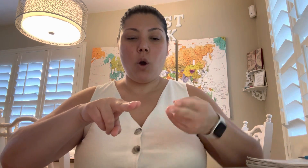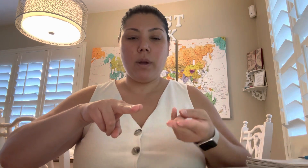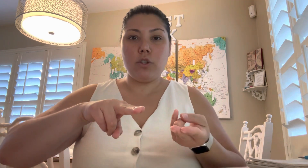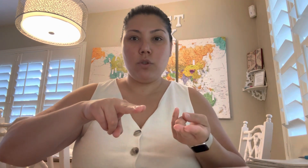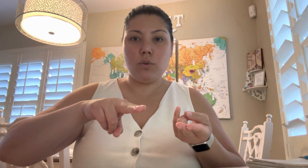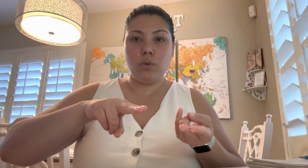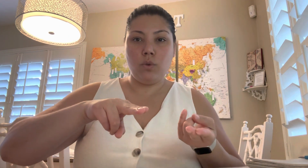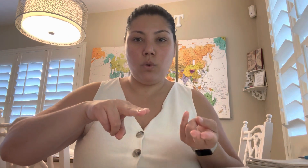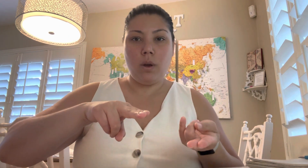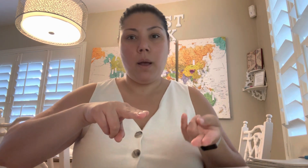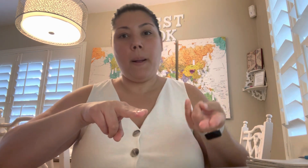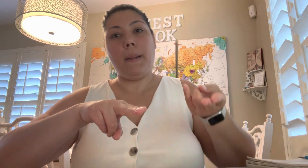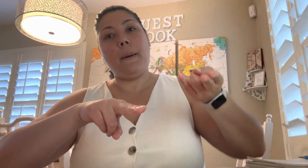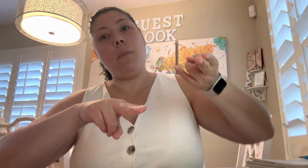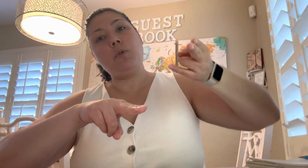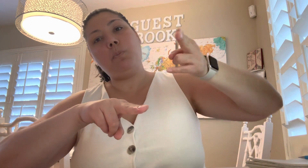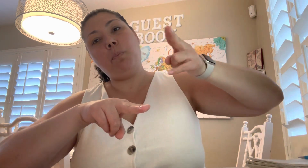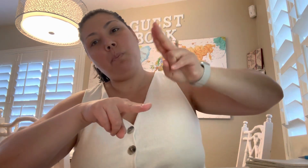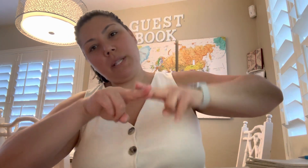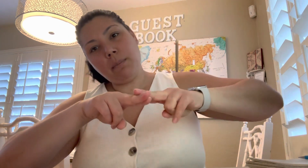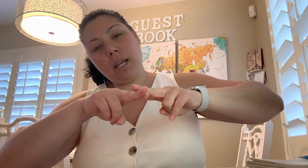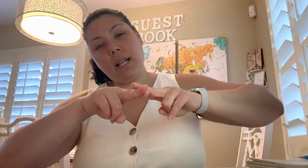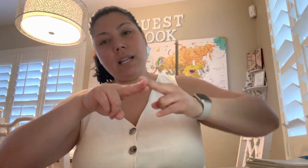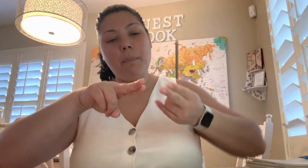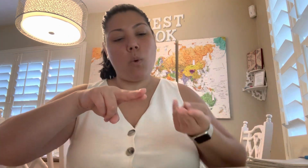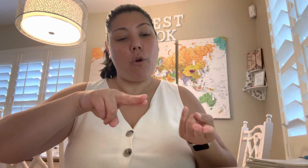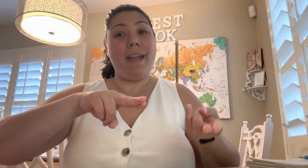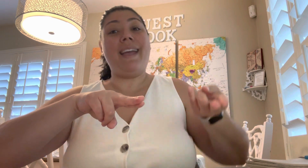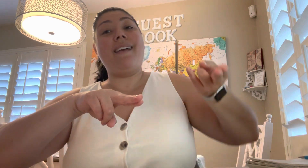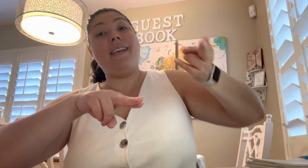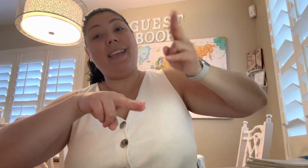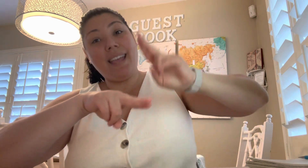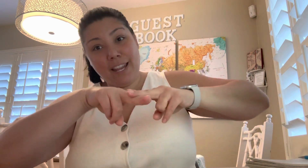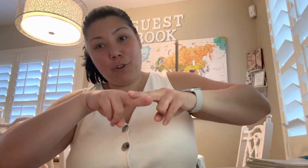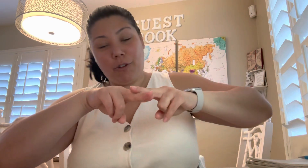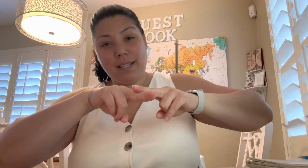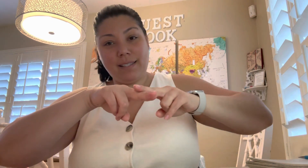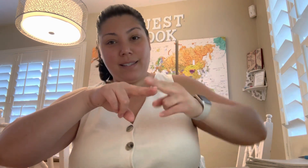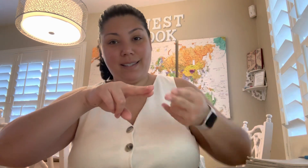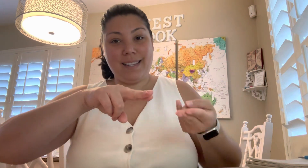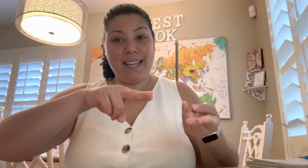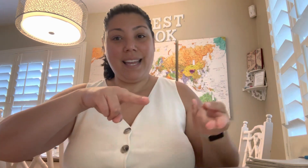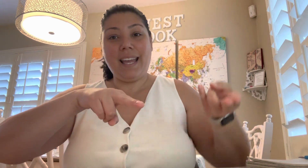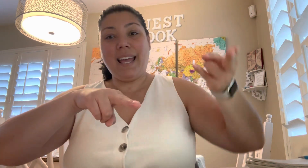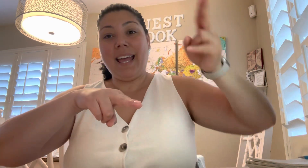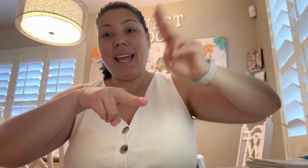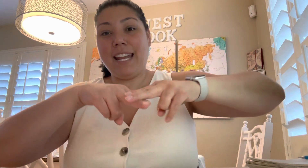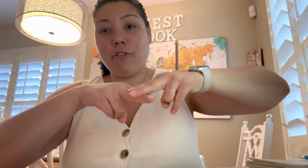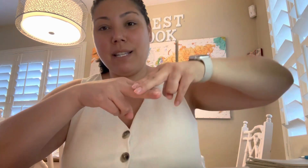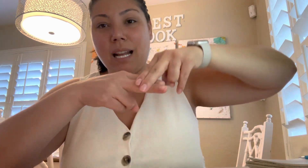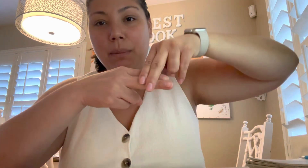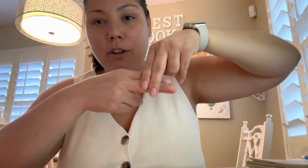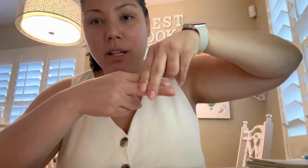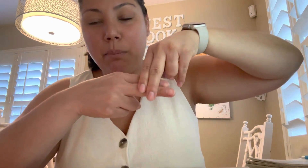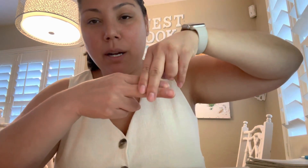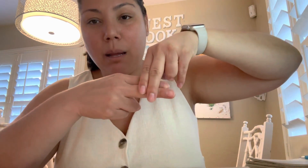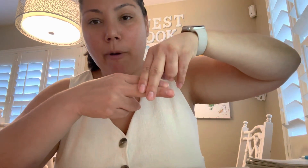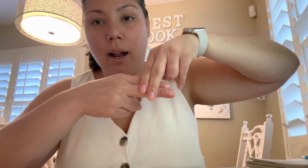going to almost put something on top or increase. Increase, and I'm literally putting them right on